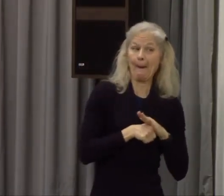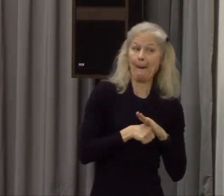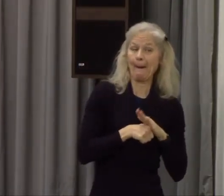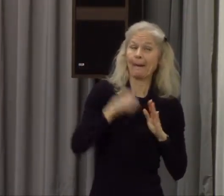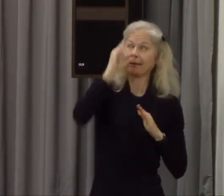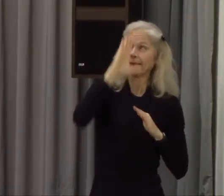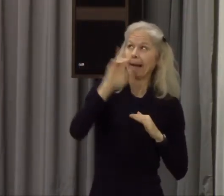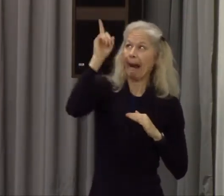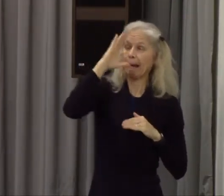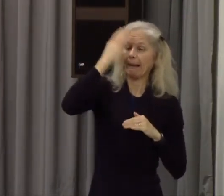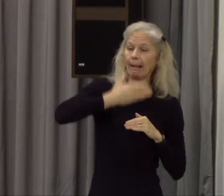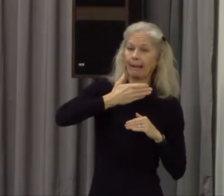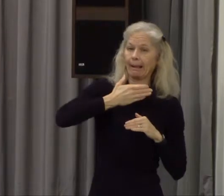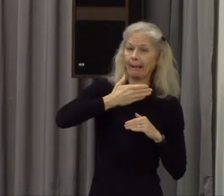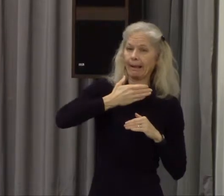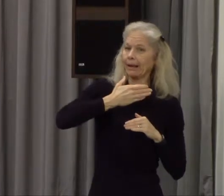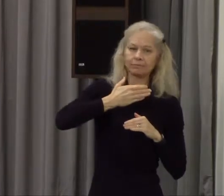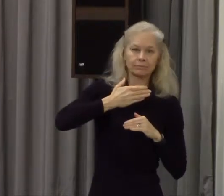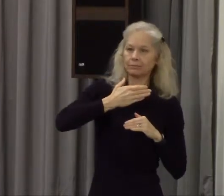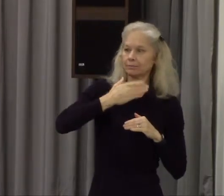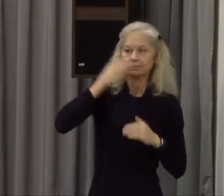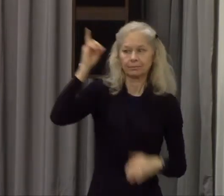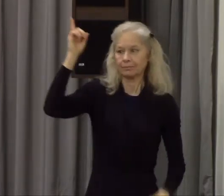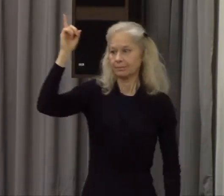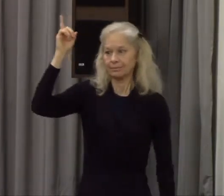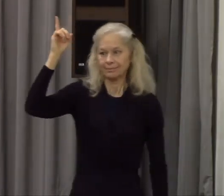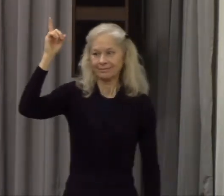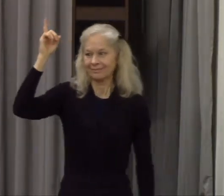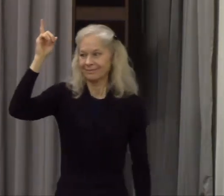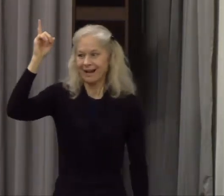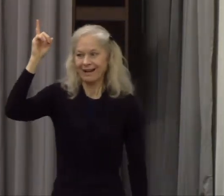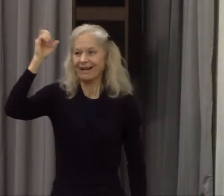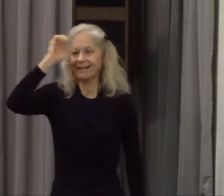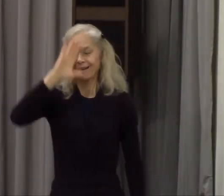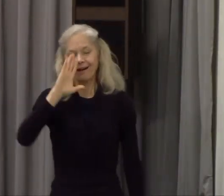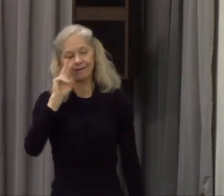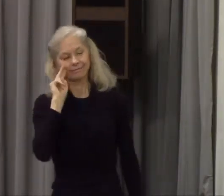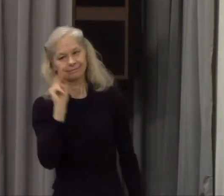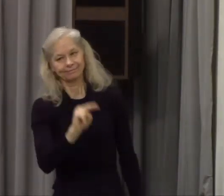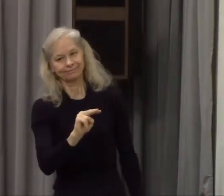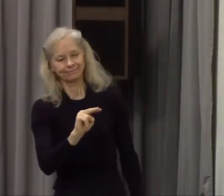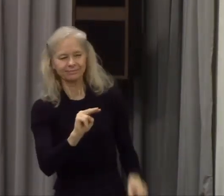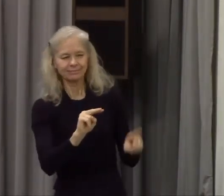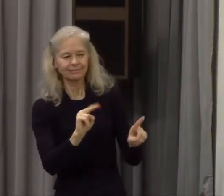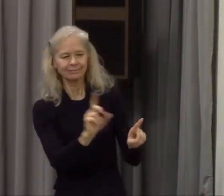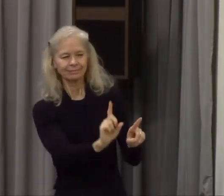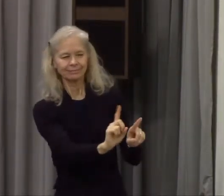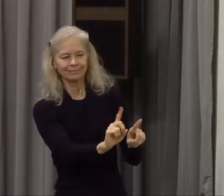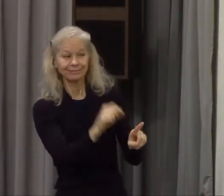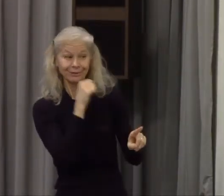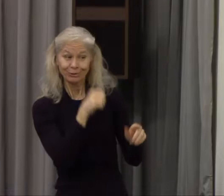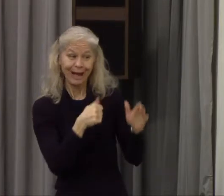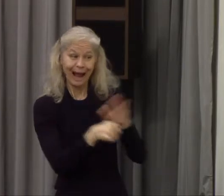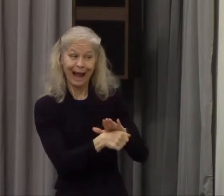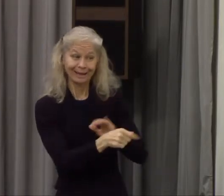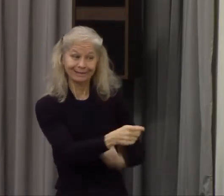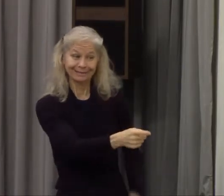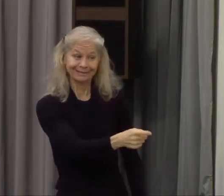no thank you. Or I don't believe that nonsense. And by the way, that's what will be judged one